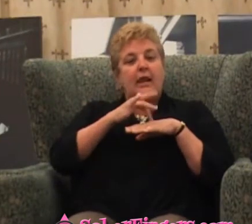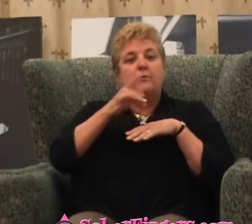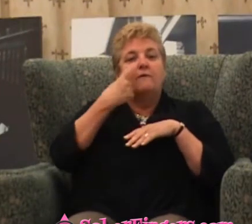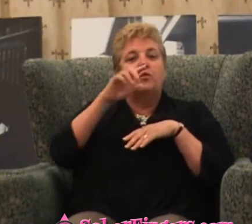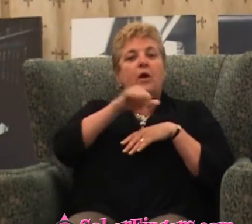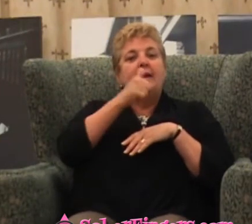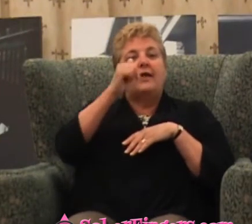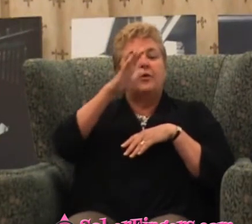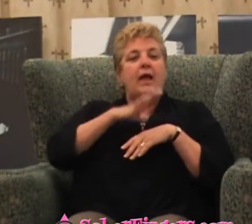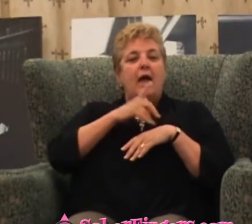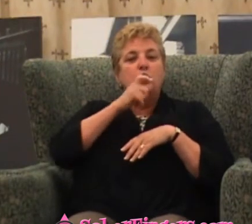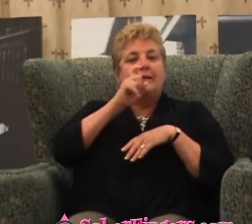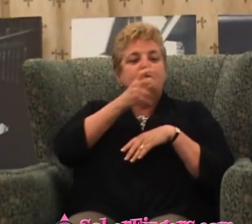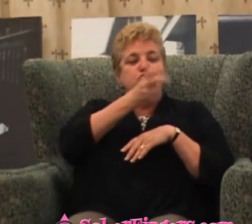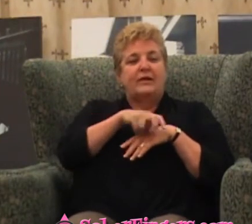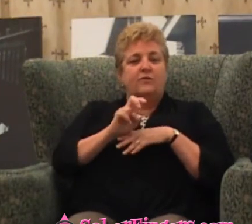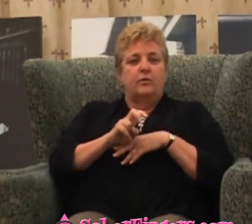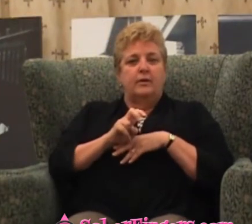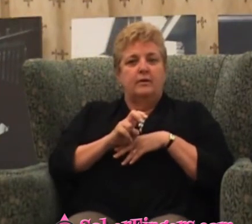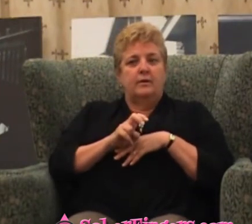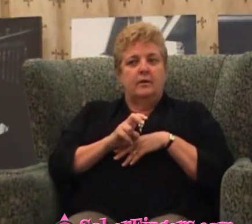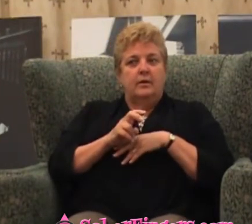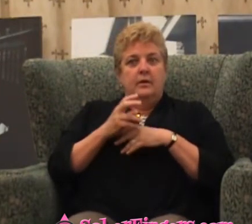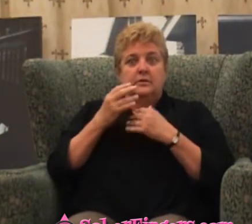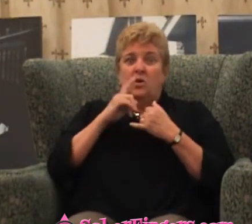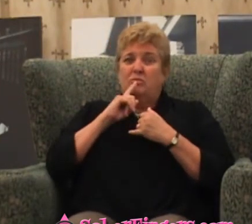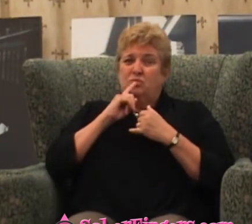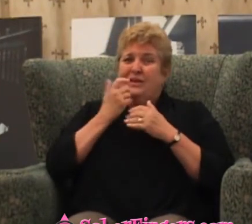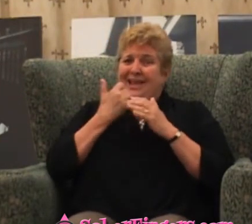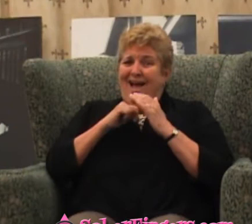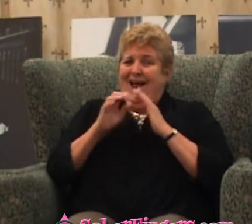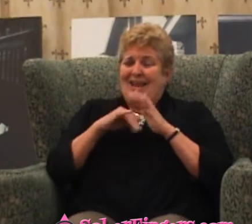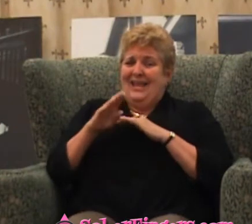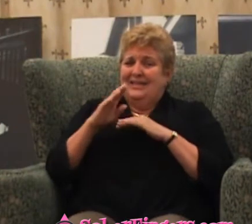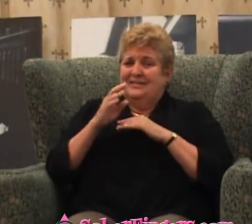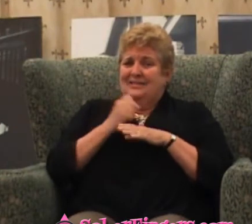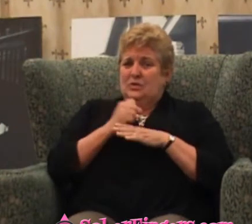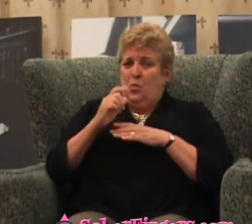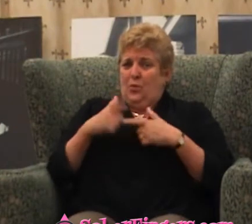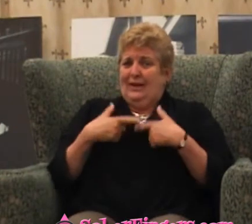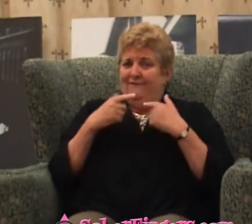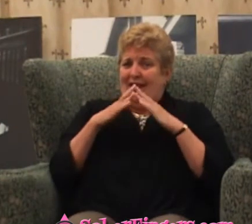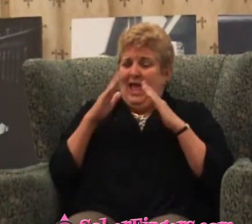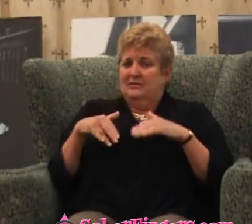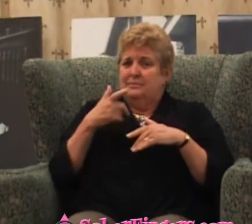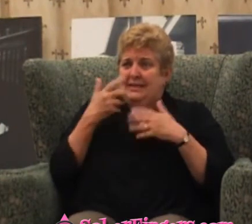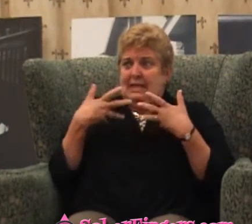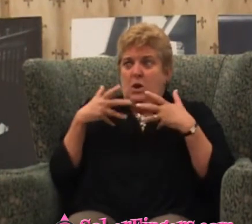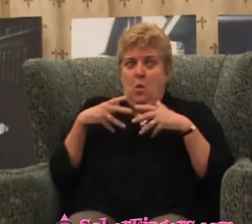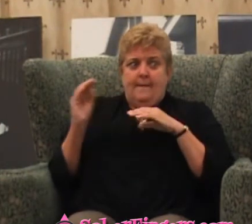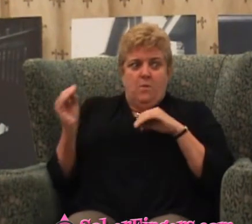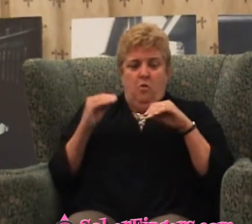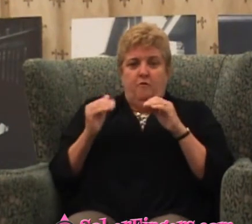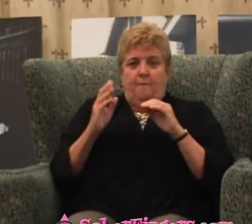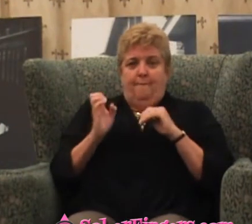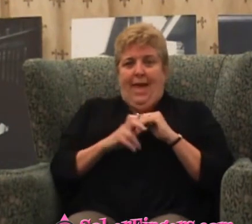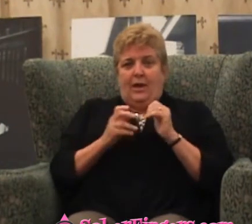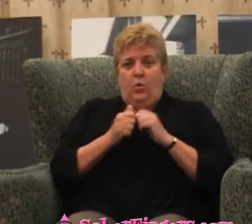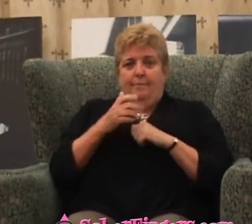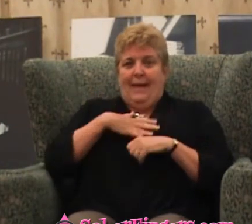Harbor Light. And I'm hiding out in the sober living because I'm scared of moving back to my mother's house because that's where I drank. And I